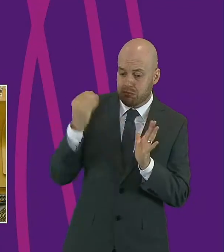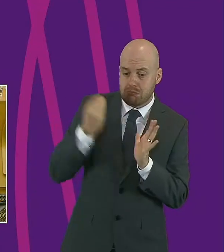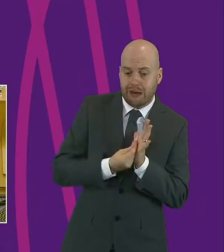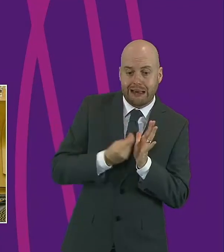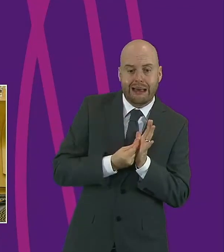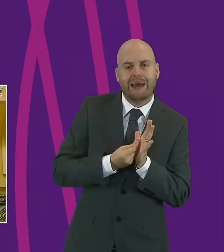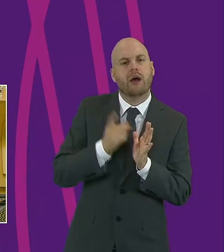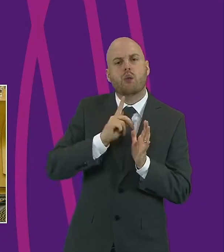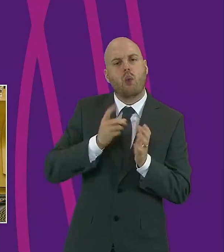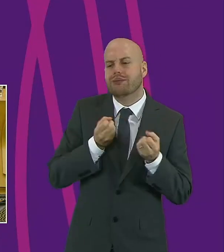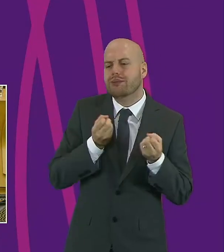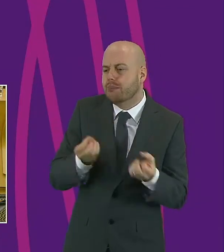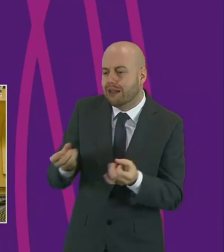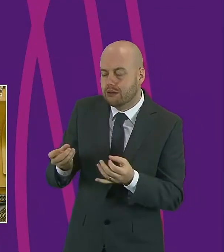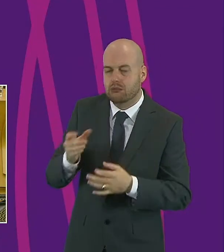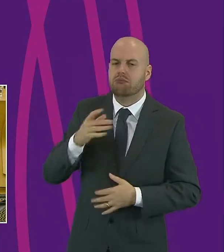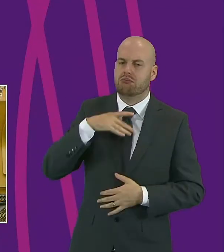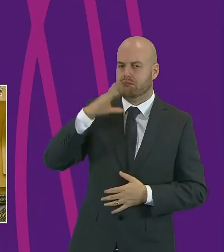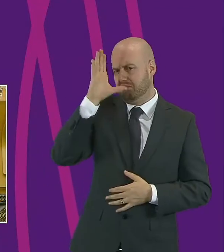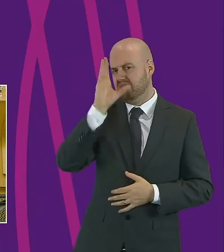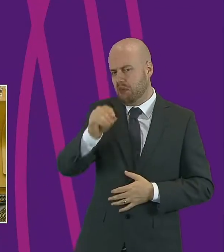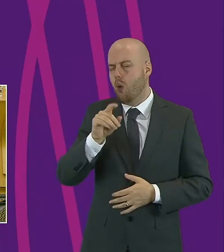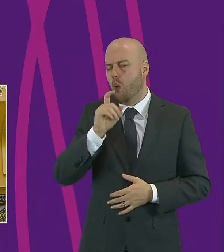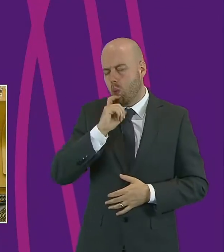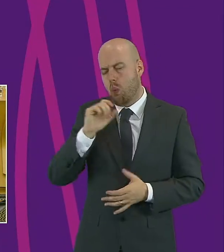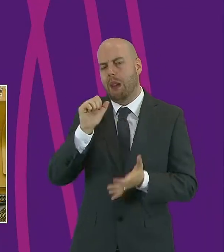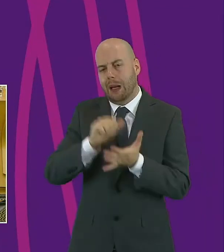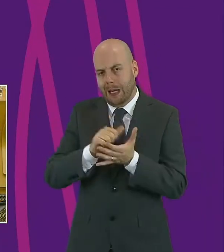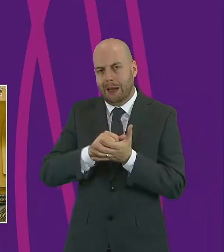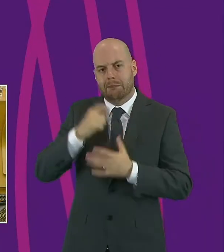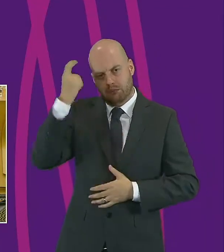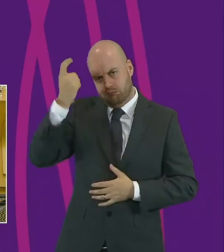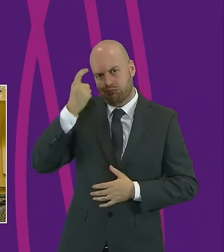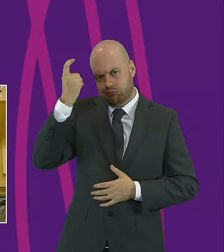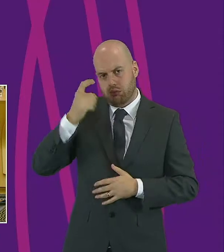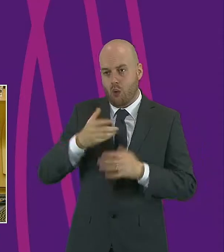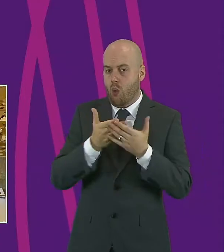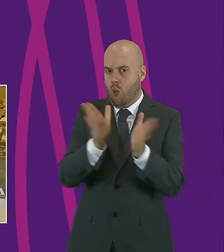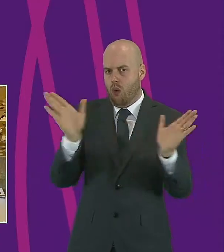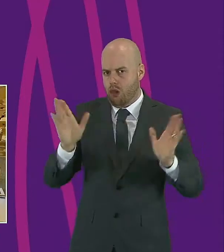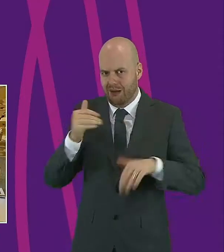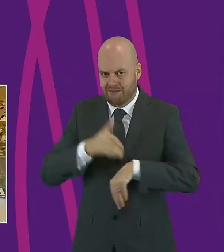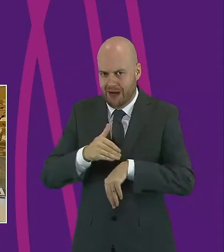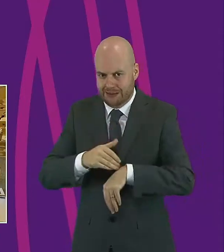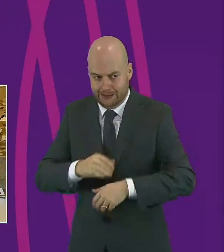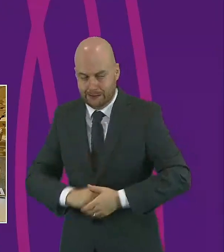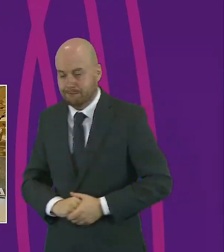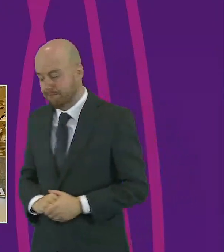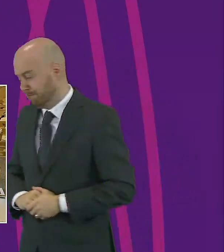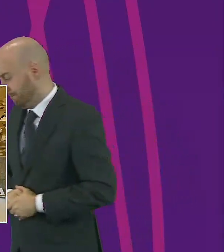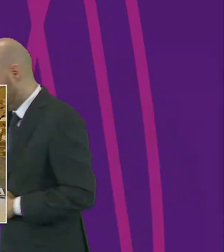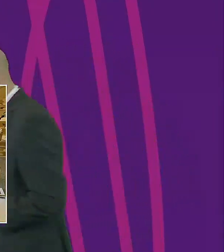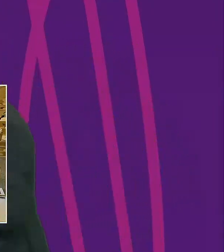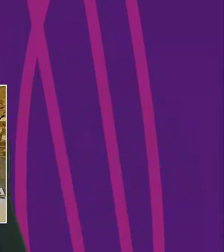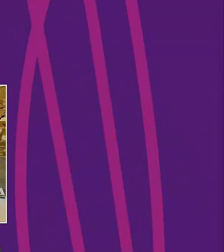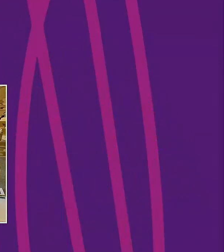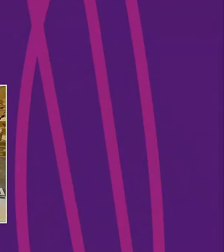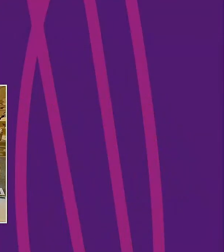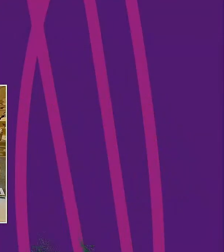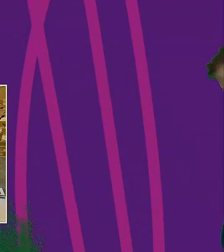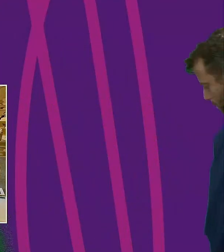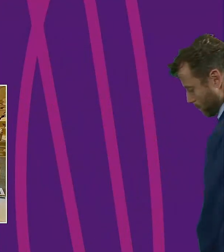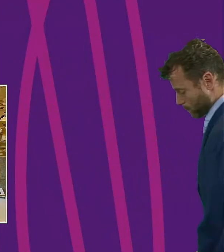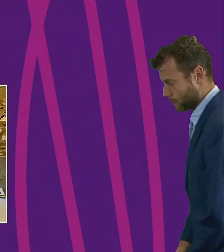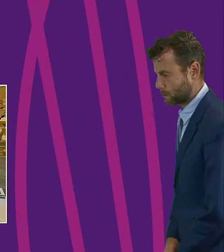give Sarah Boyack an assurance that we will keep that wider impact very much in mind. Thank you. We're going to move on now to supplementary questions.